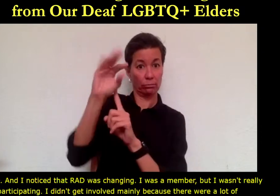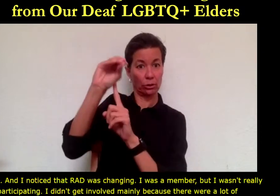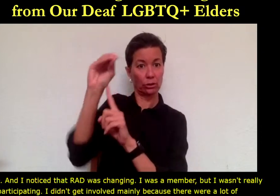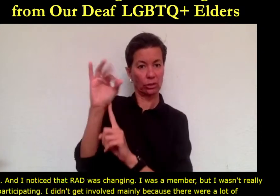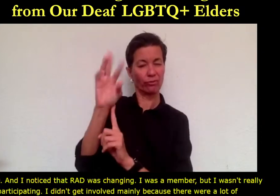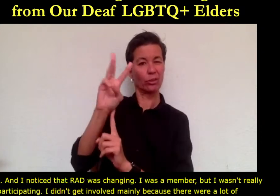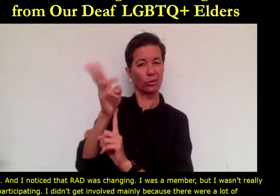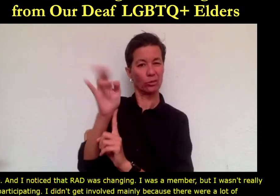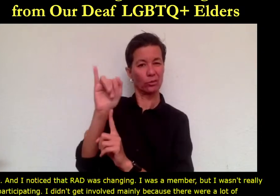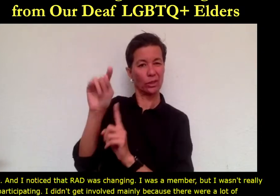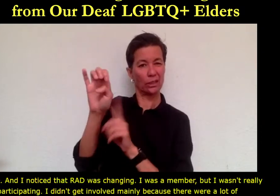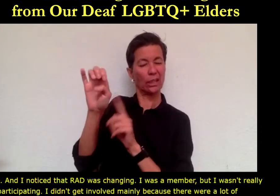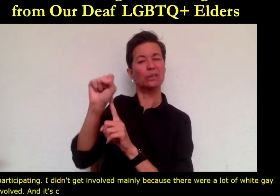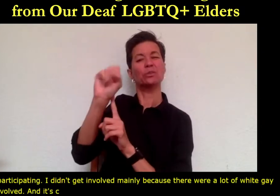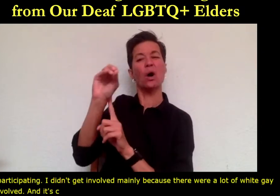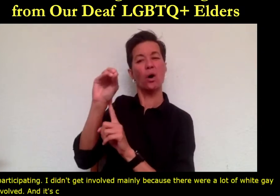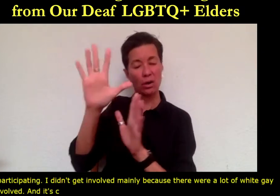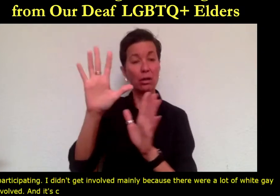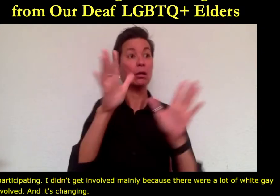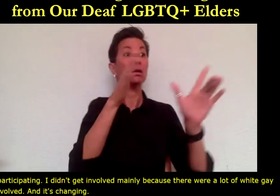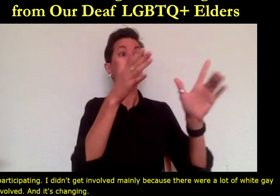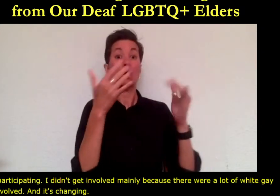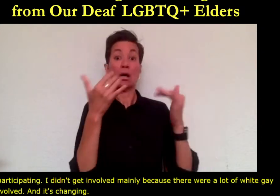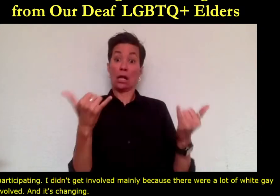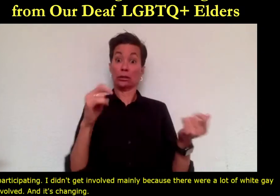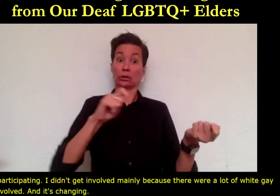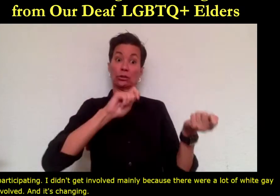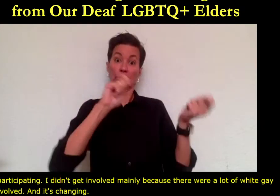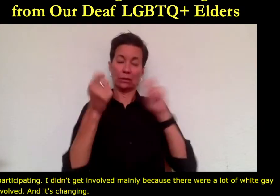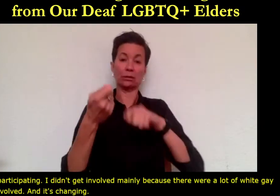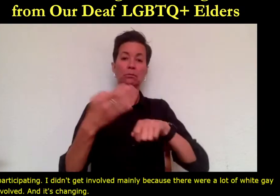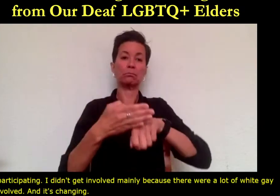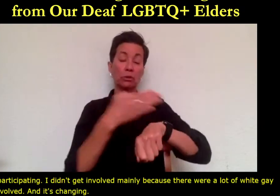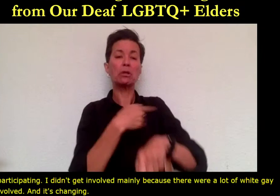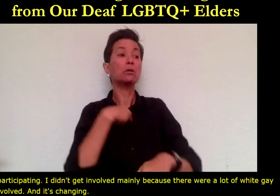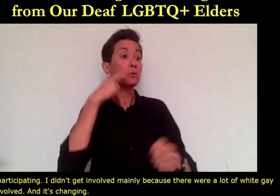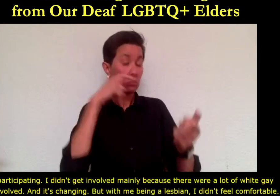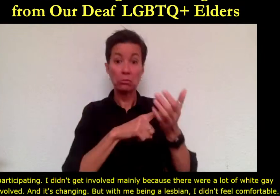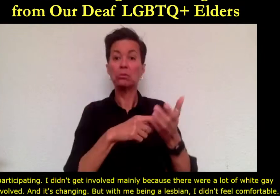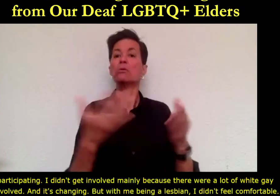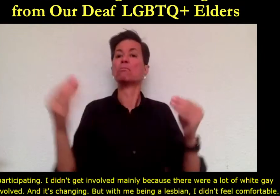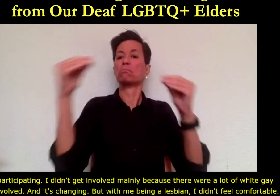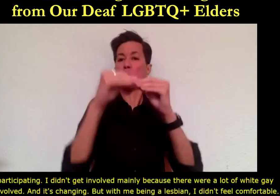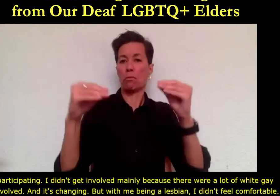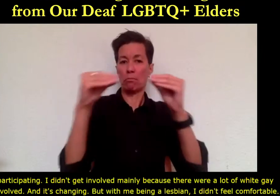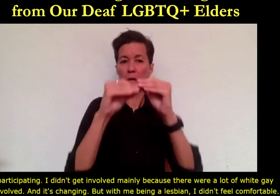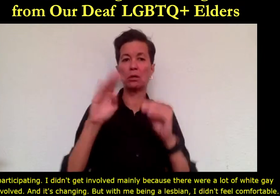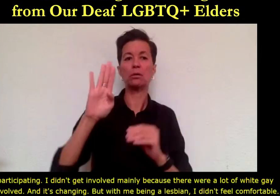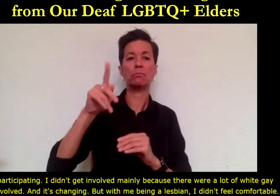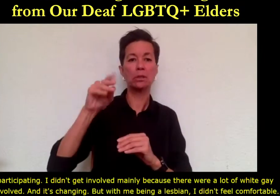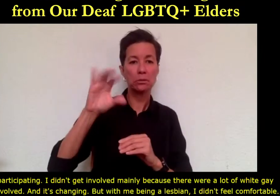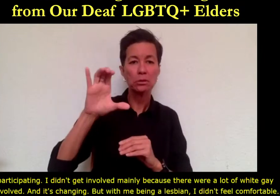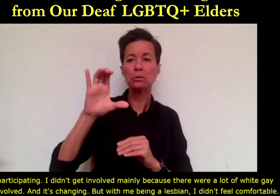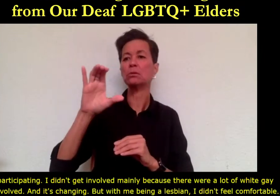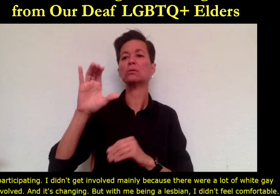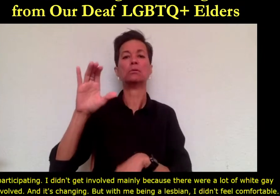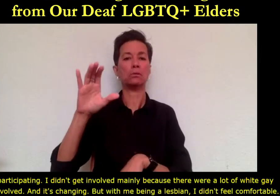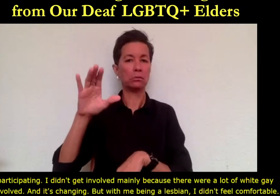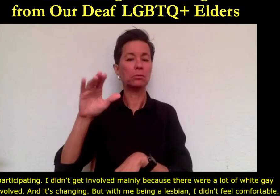lesbians but that 90 of them were very white now things are changing and things have improved there's more and